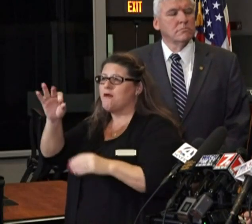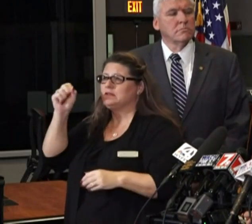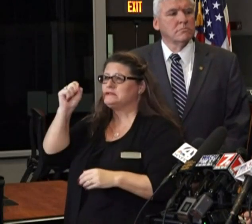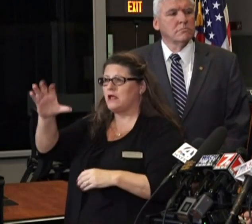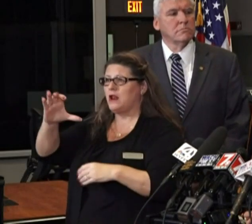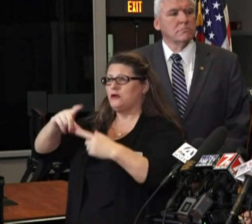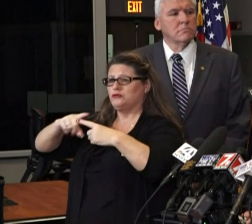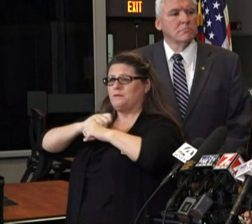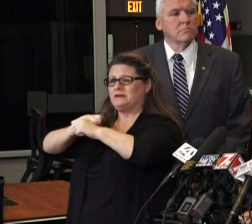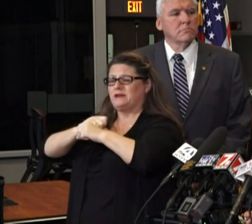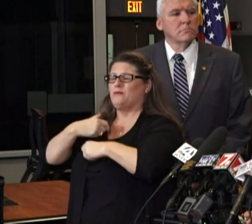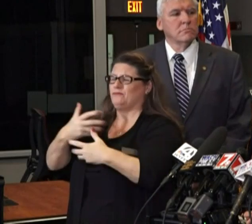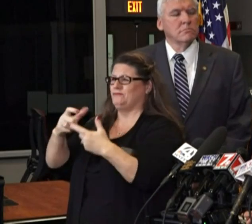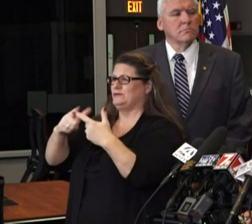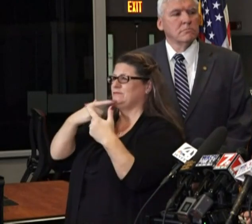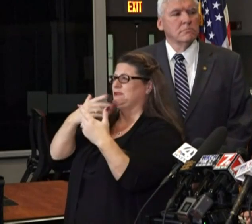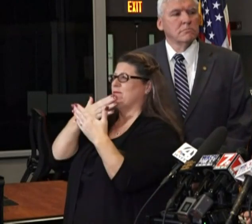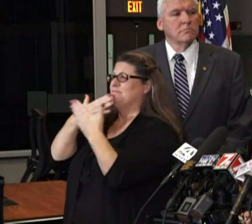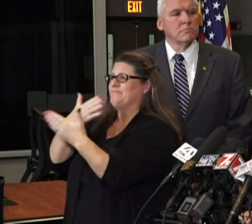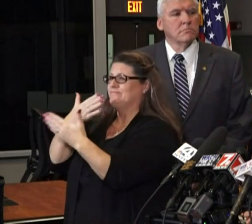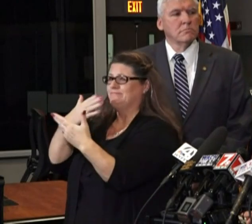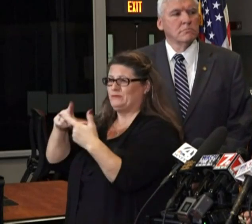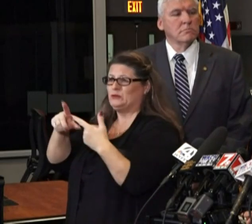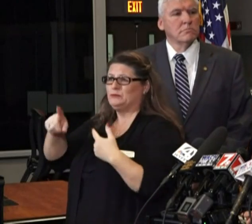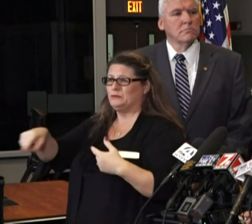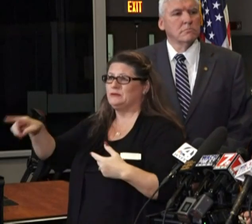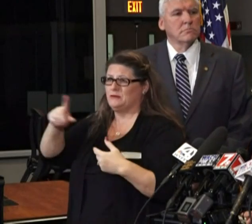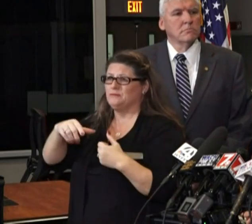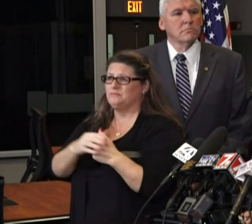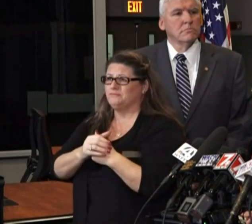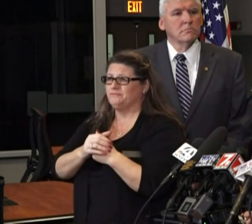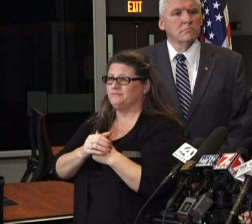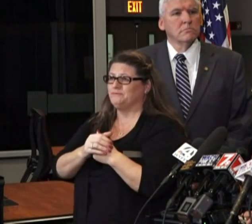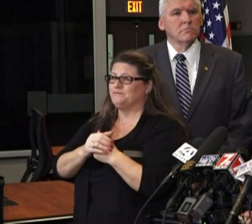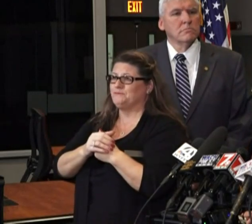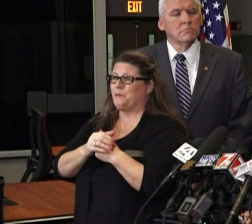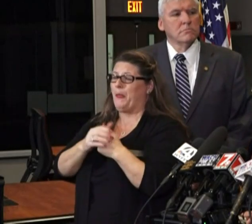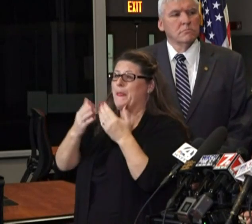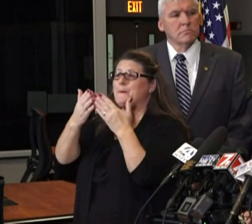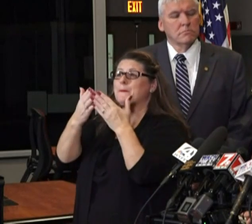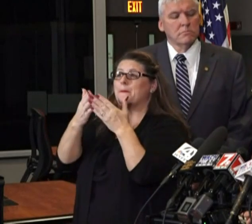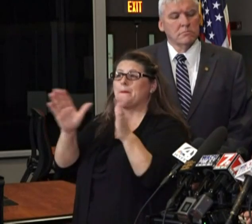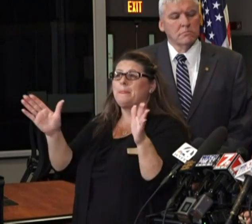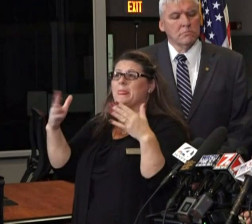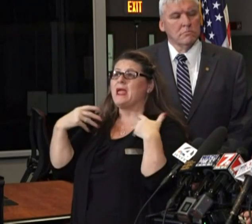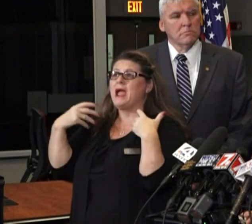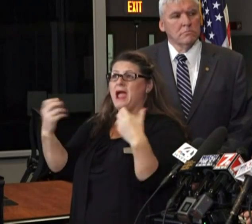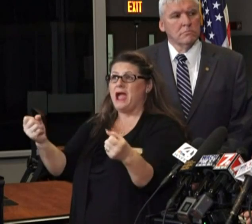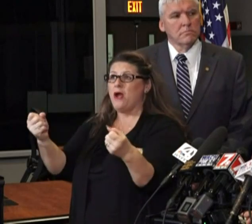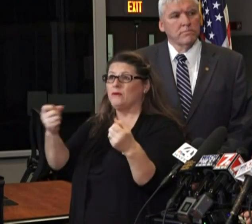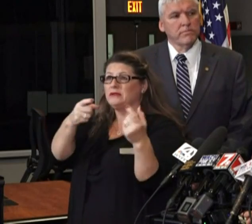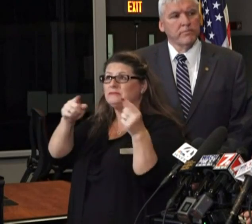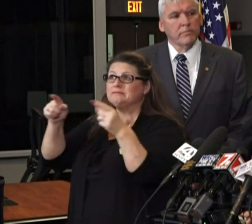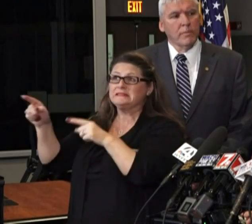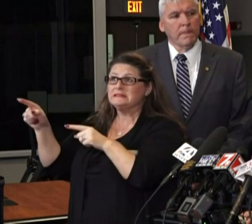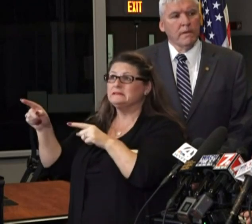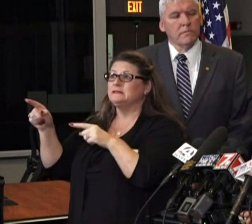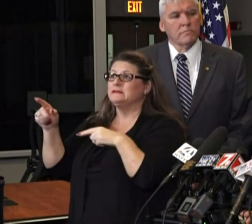South Carolina. Public health events like this one are not new to South